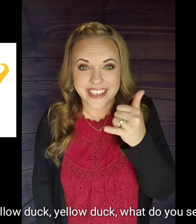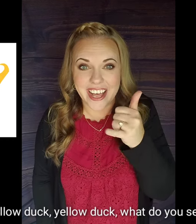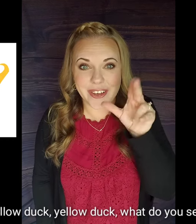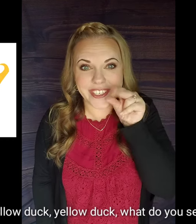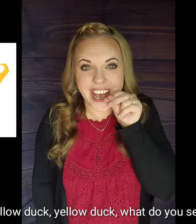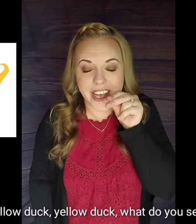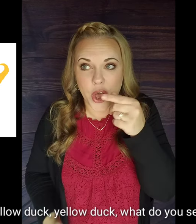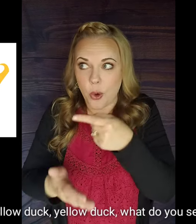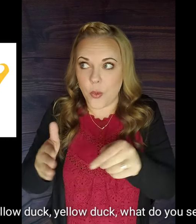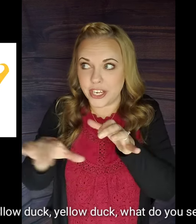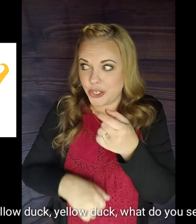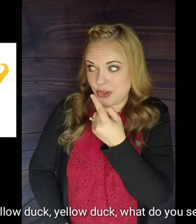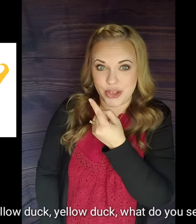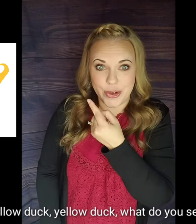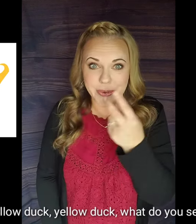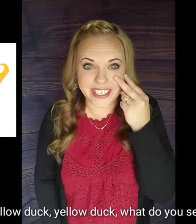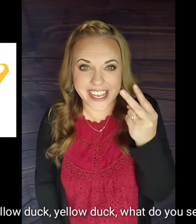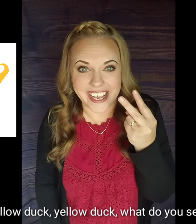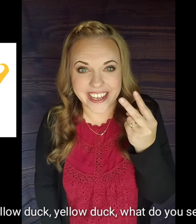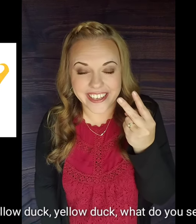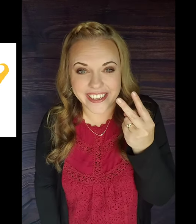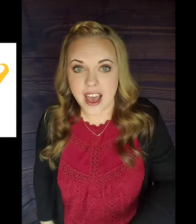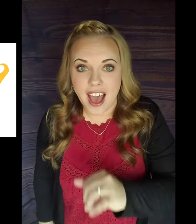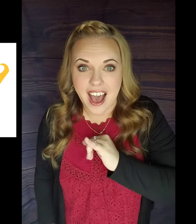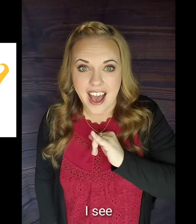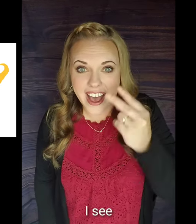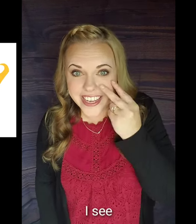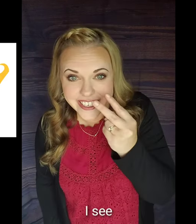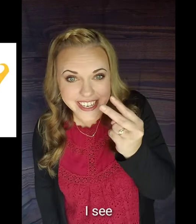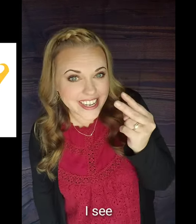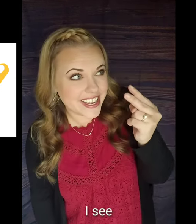Yellow duck, what do you see? I see